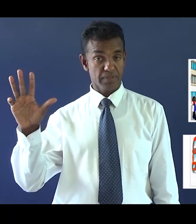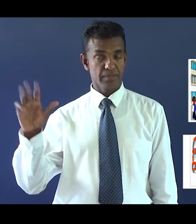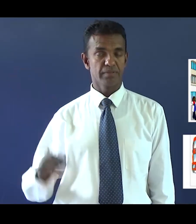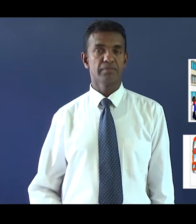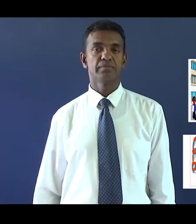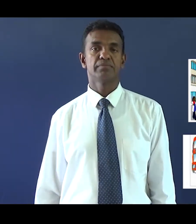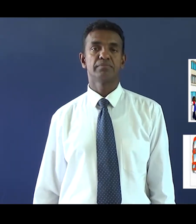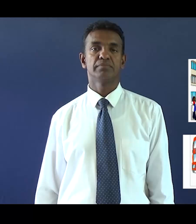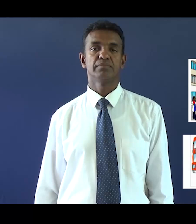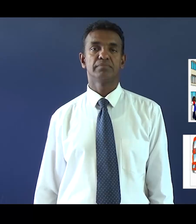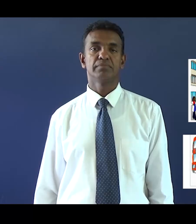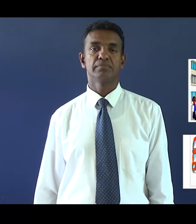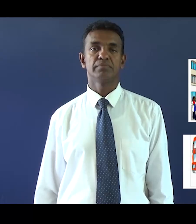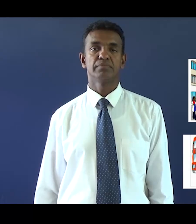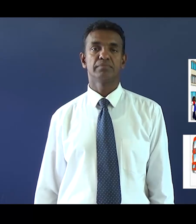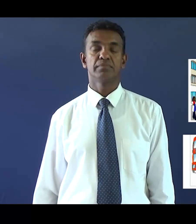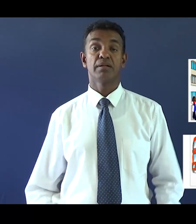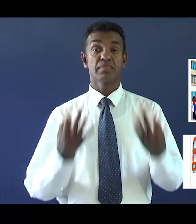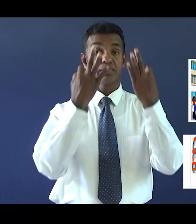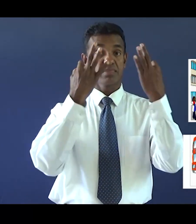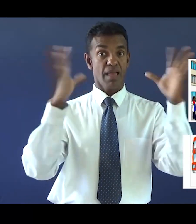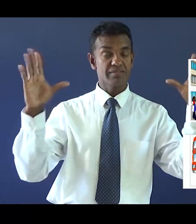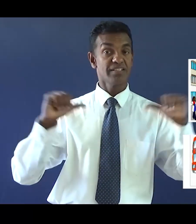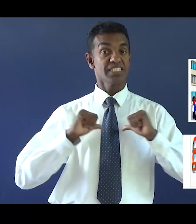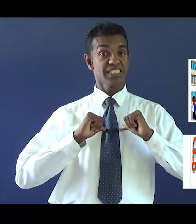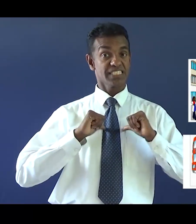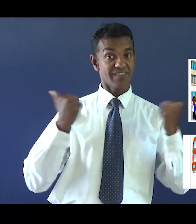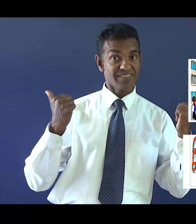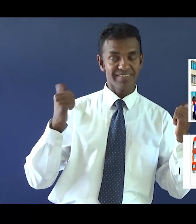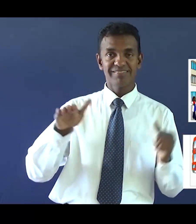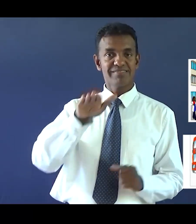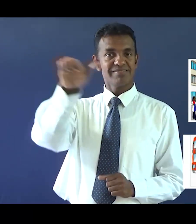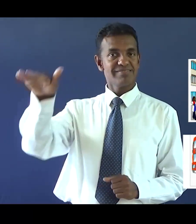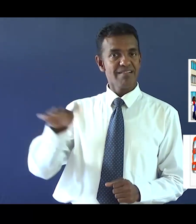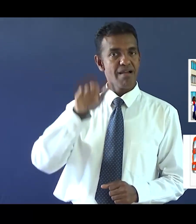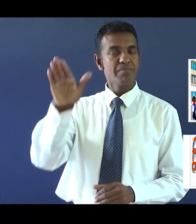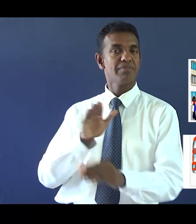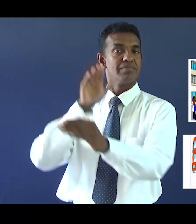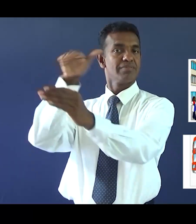Independent living and being a part of the community. Getting about.